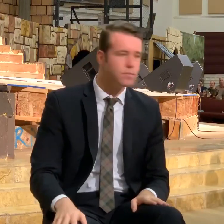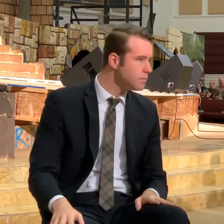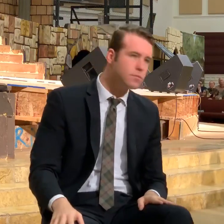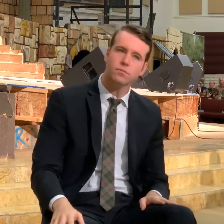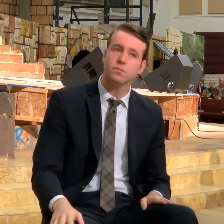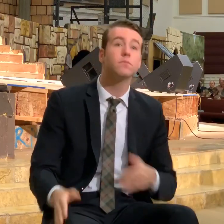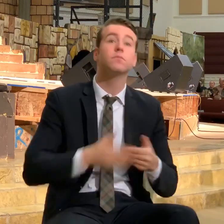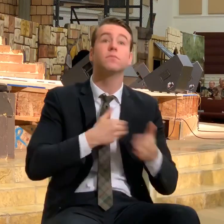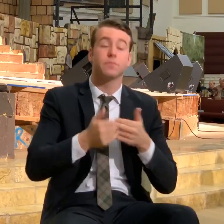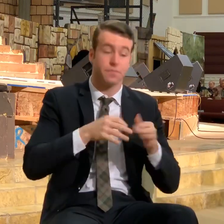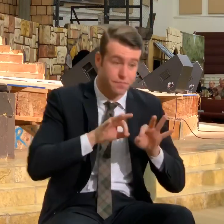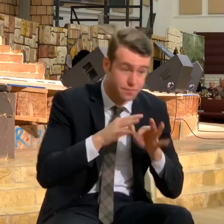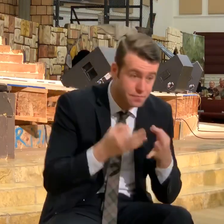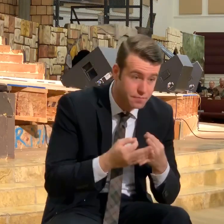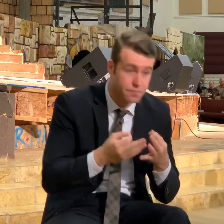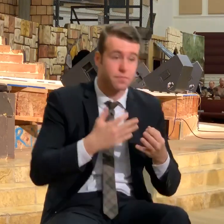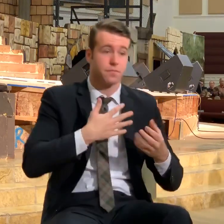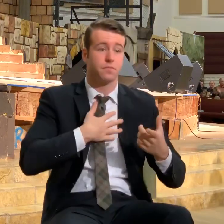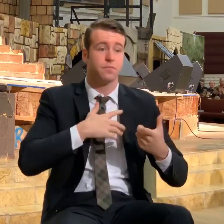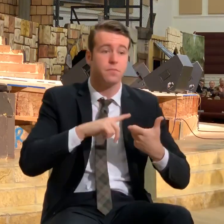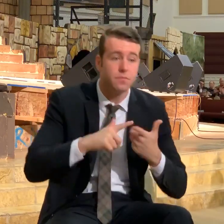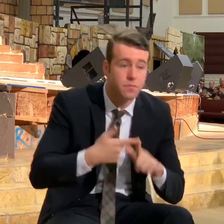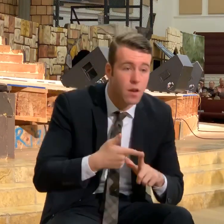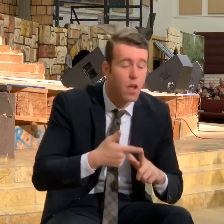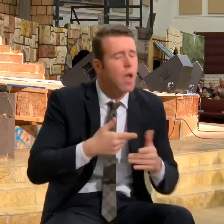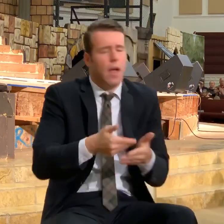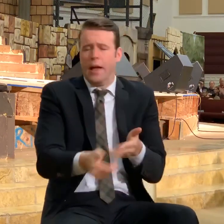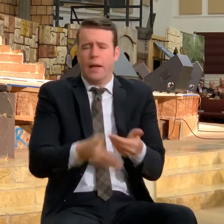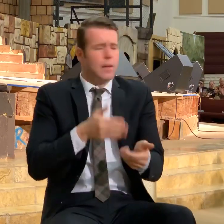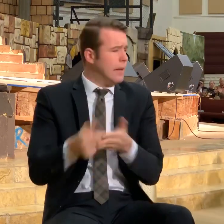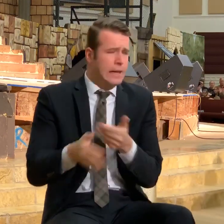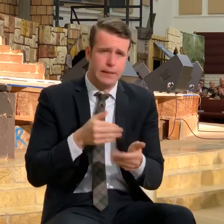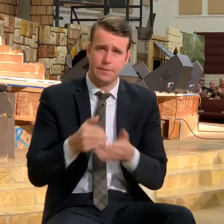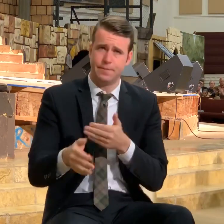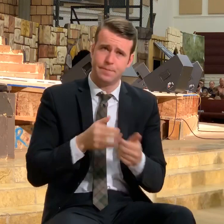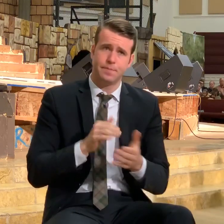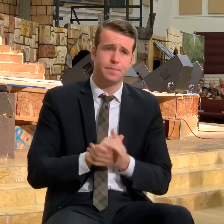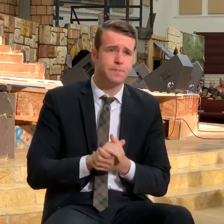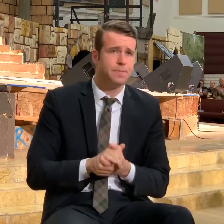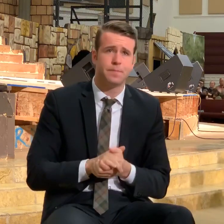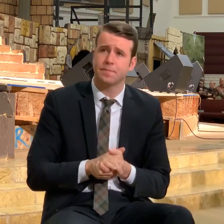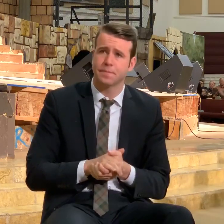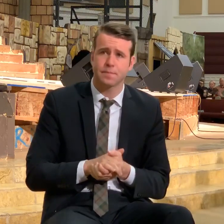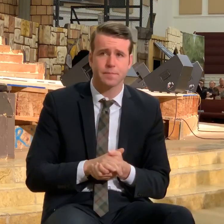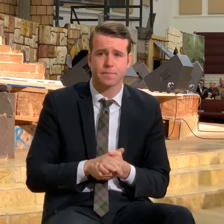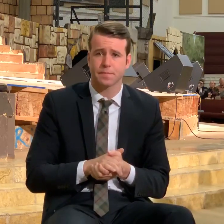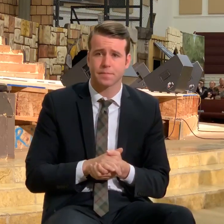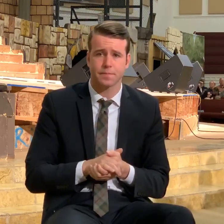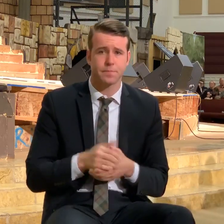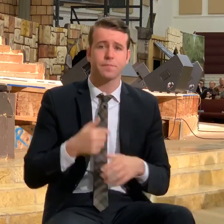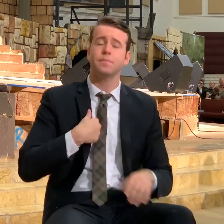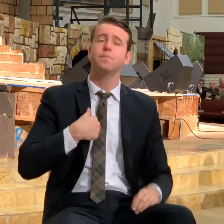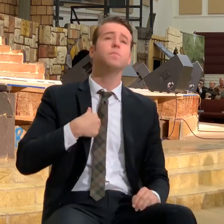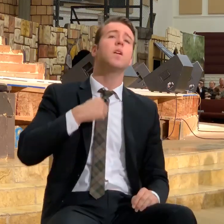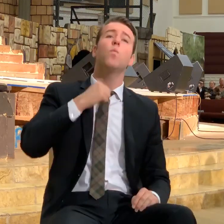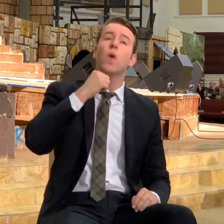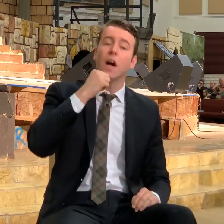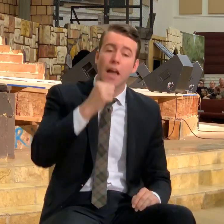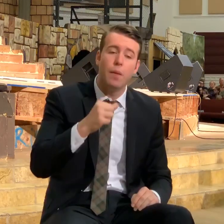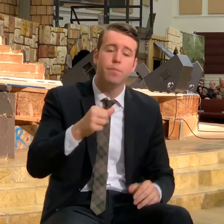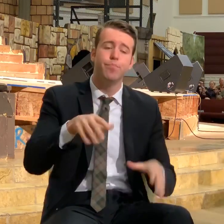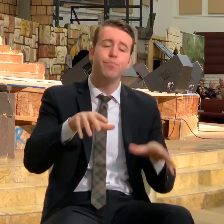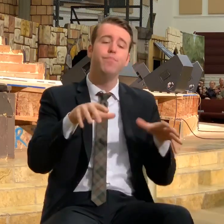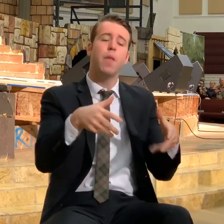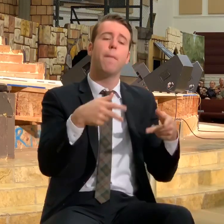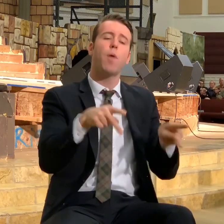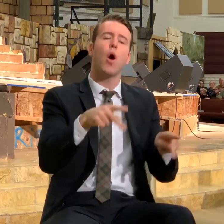Doesn't matter if you're my family. Doesn't matter if you're my friends. It don't matter. Yeah. I will not be a party